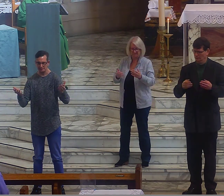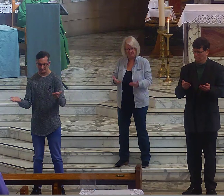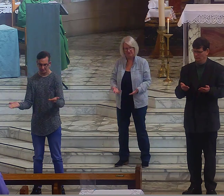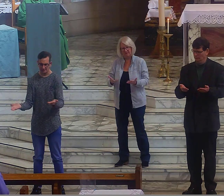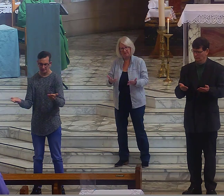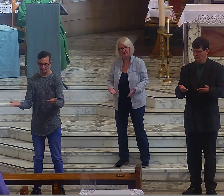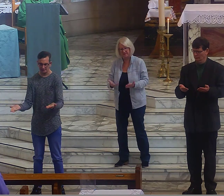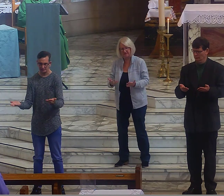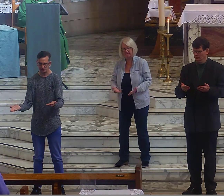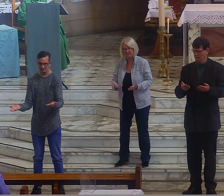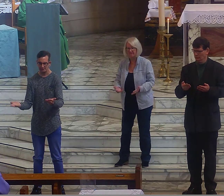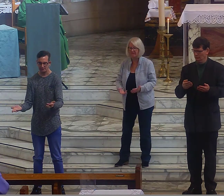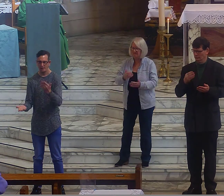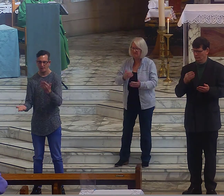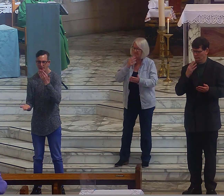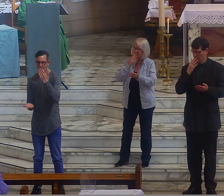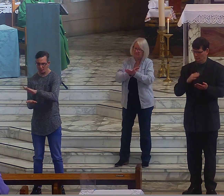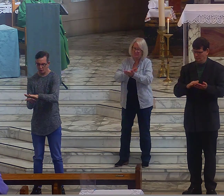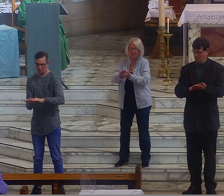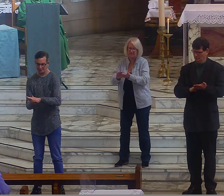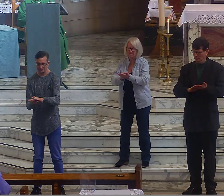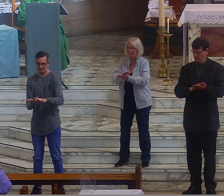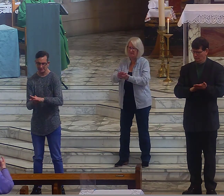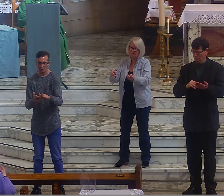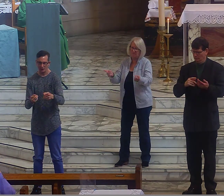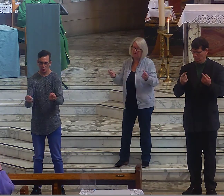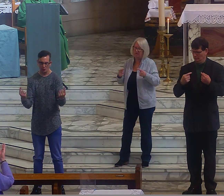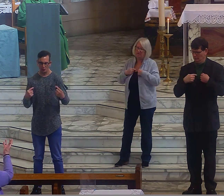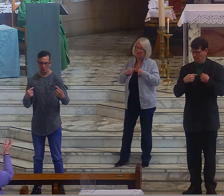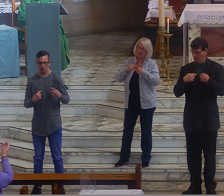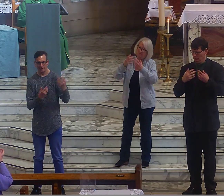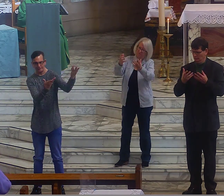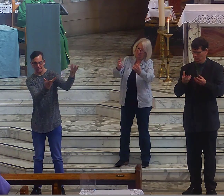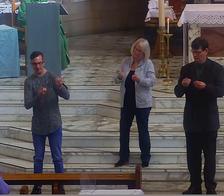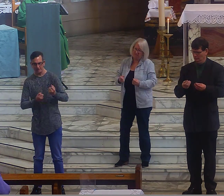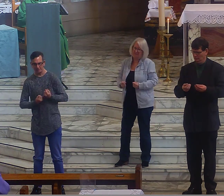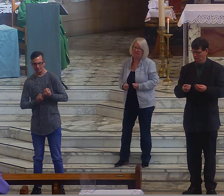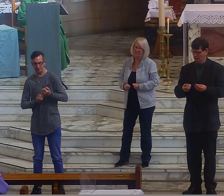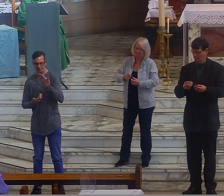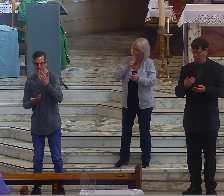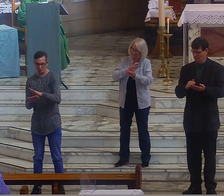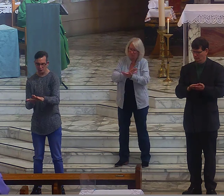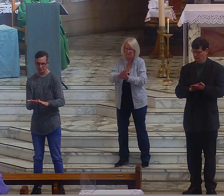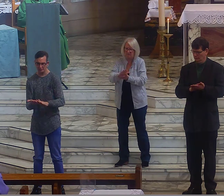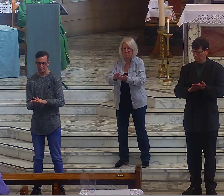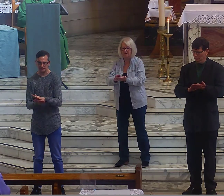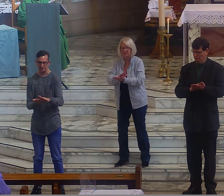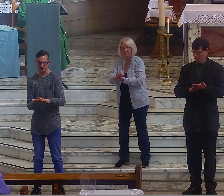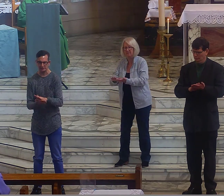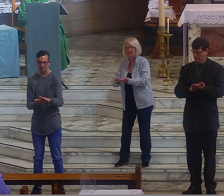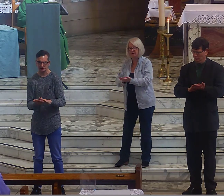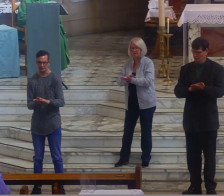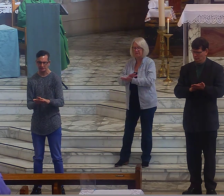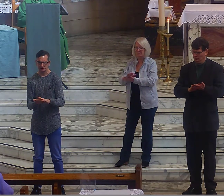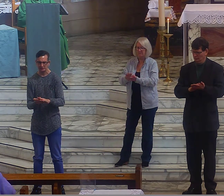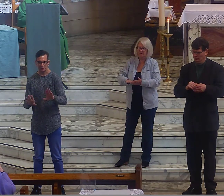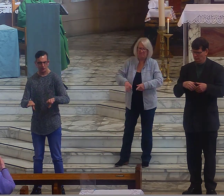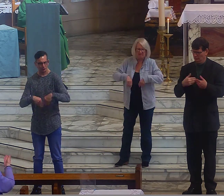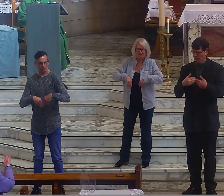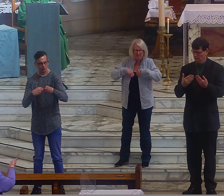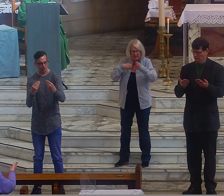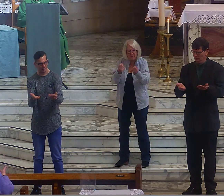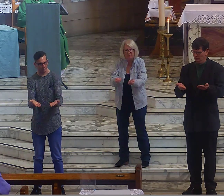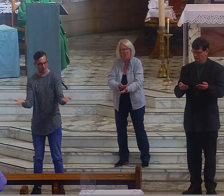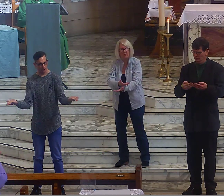It is in pardoning that we are pardoned, in giving